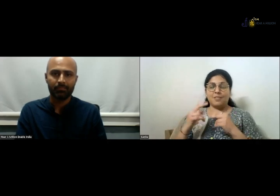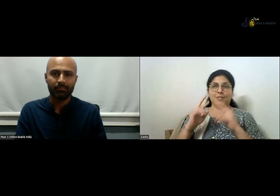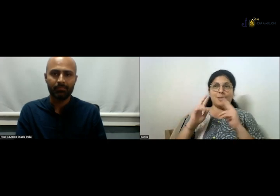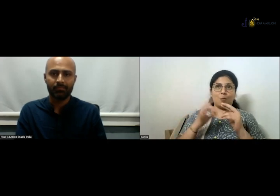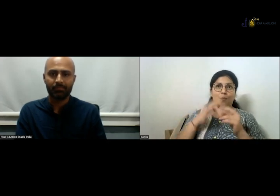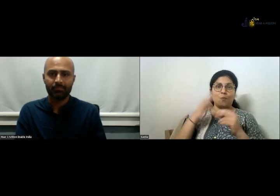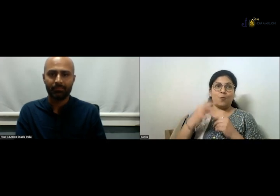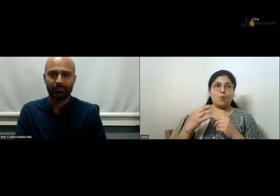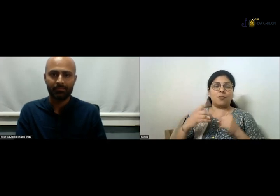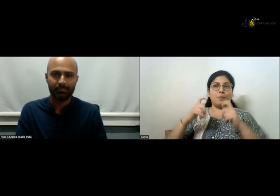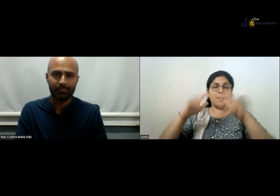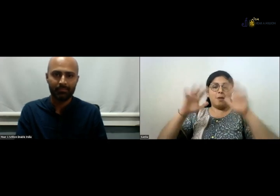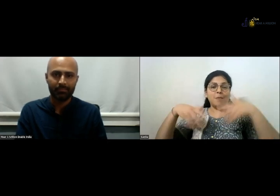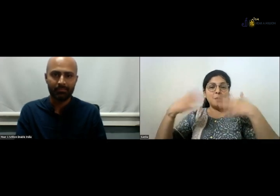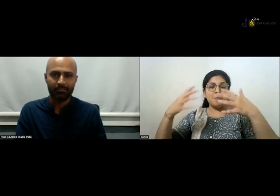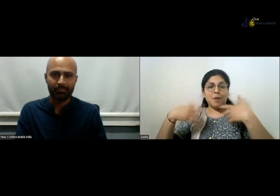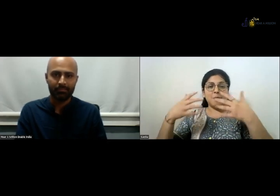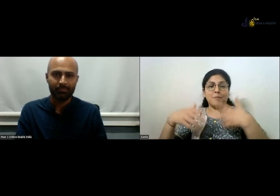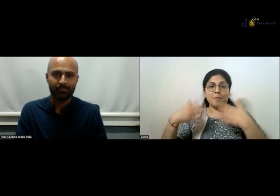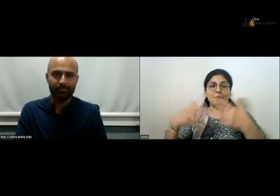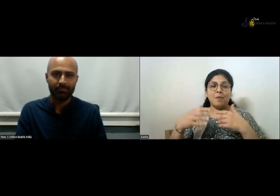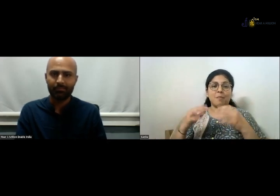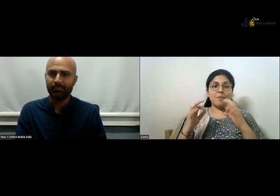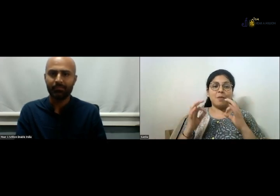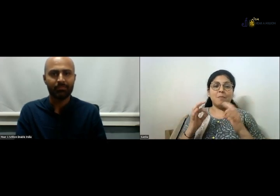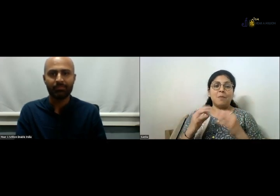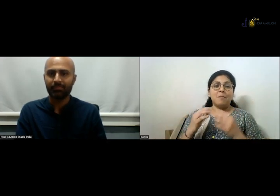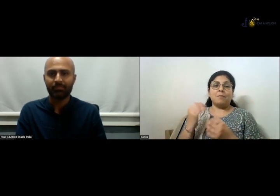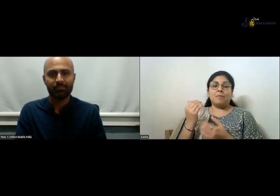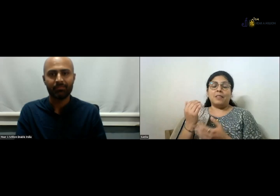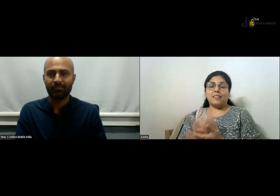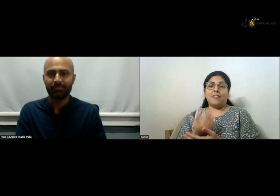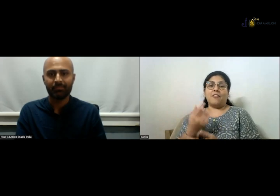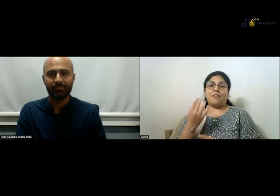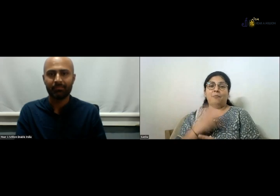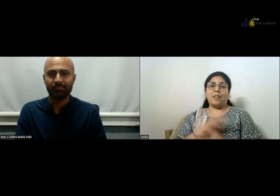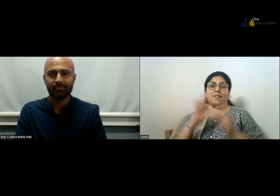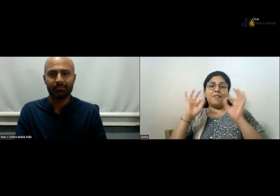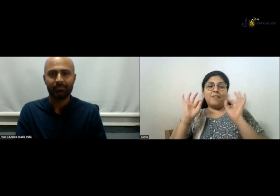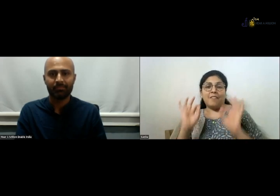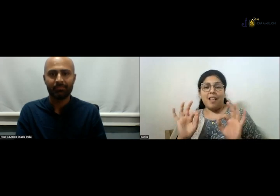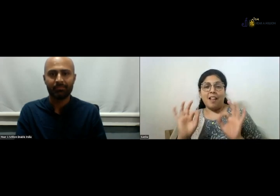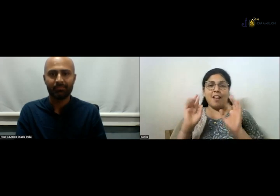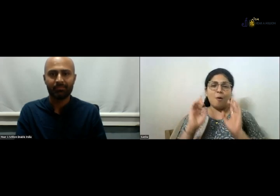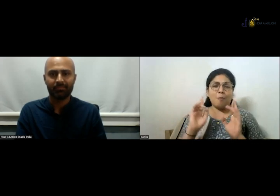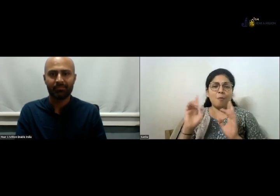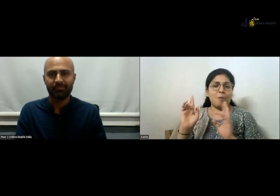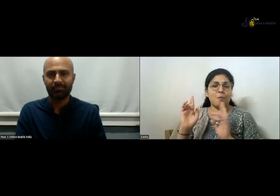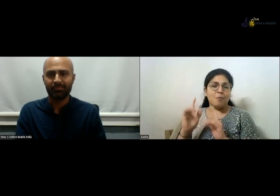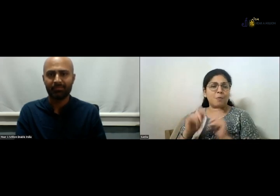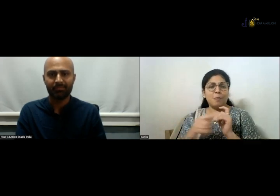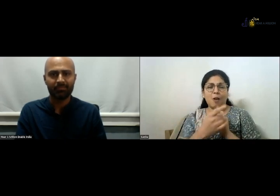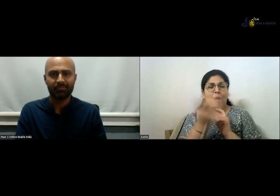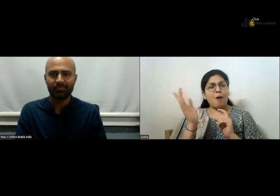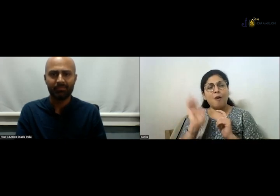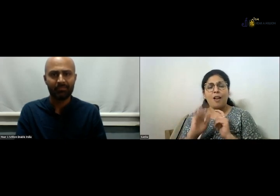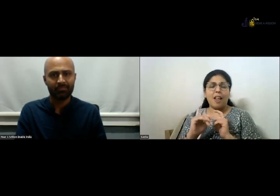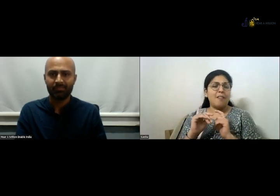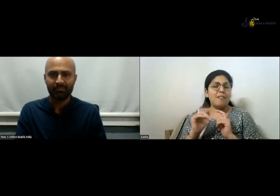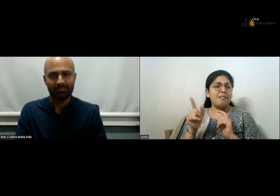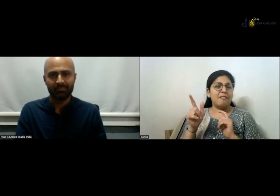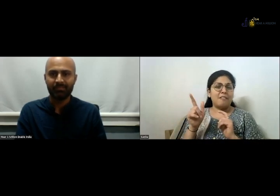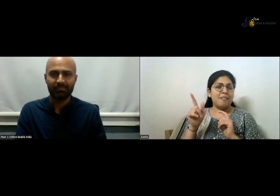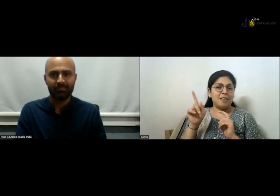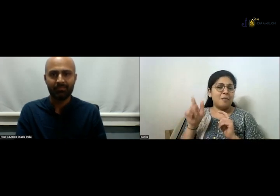So she might having a dream that after completing her law, she might take up the case, and and other deaf people